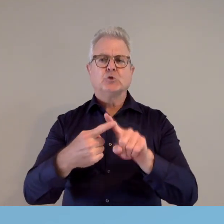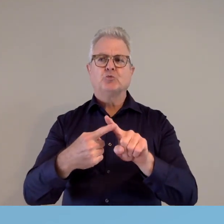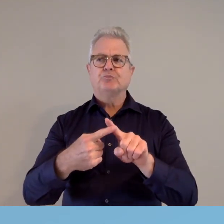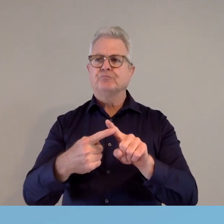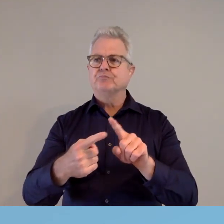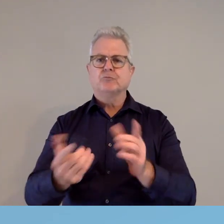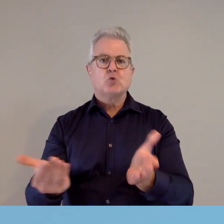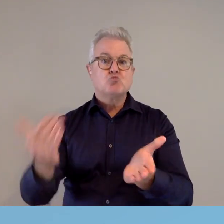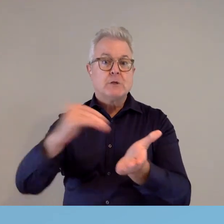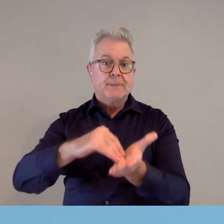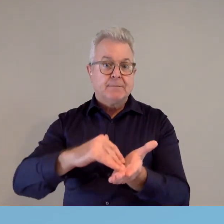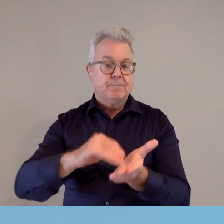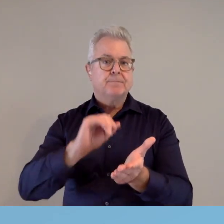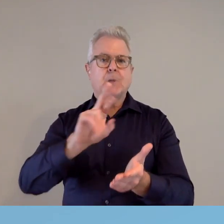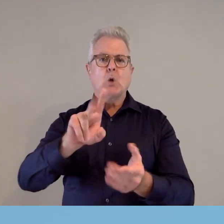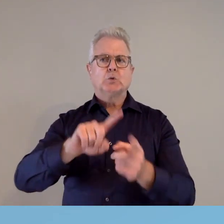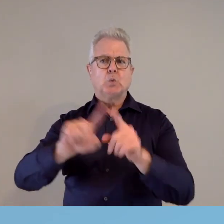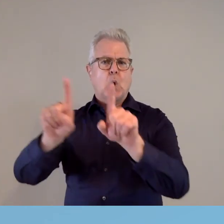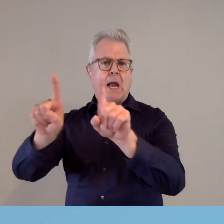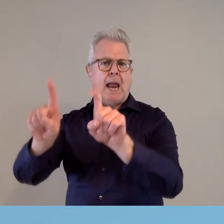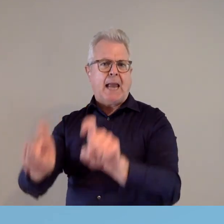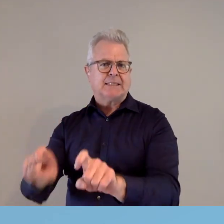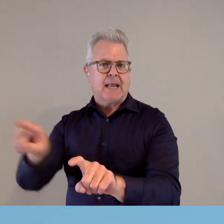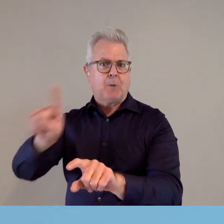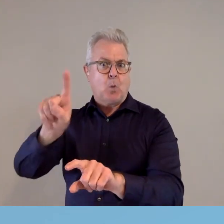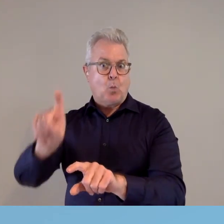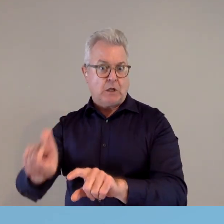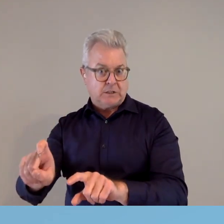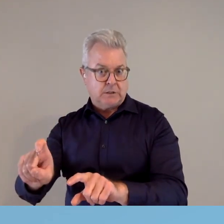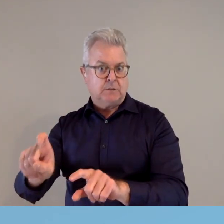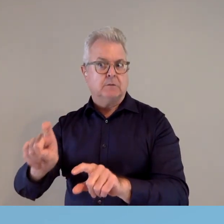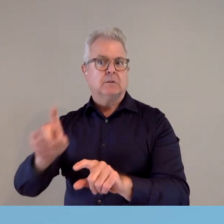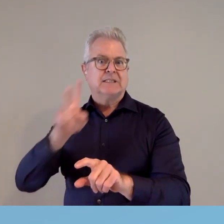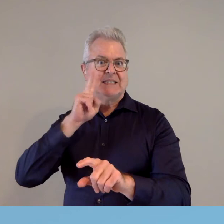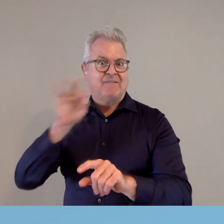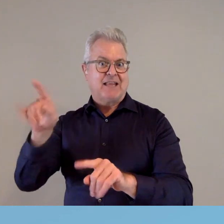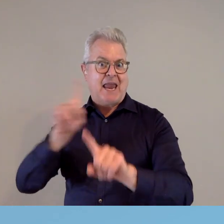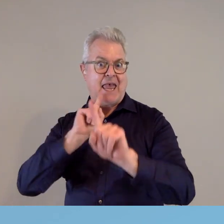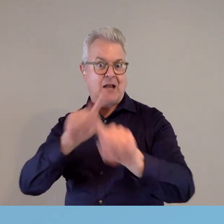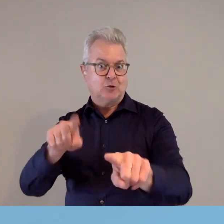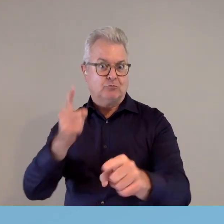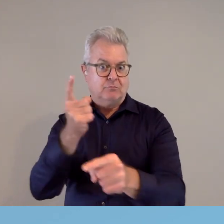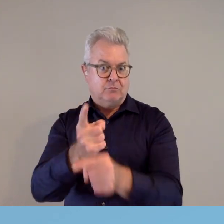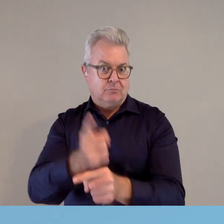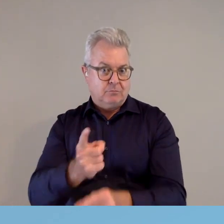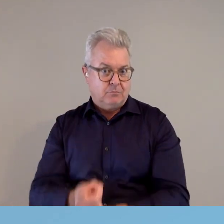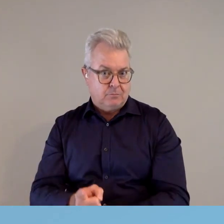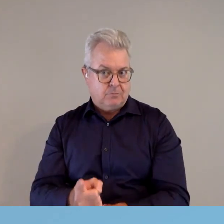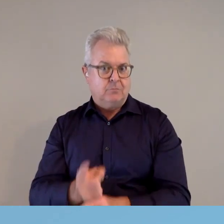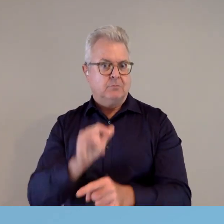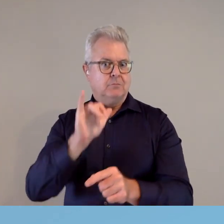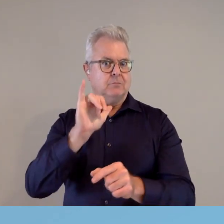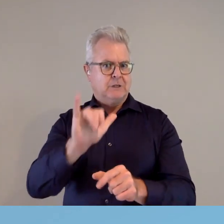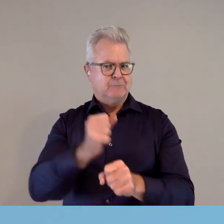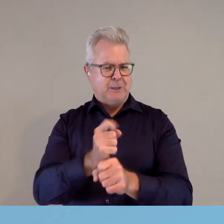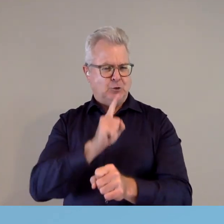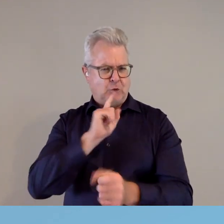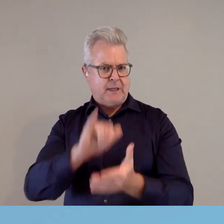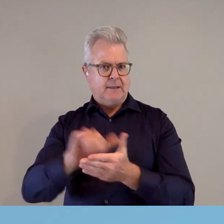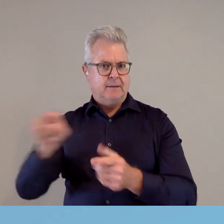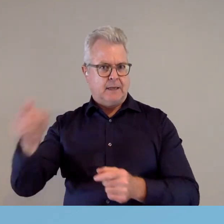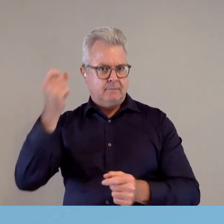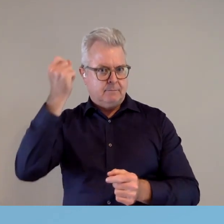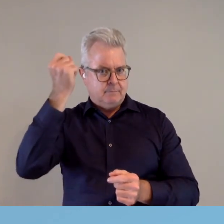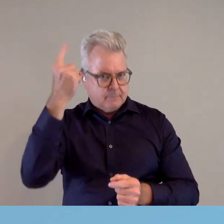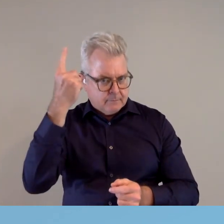It's important that you take the time to ask them a question to make sure that they have understood